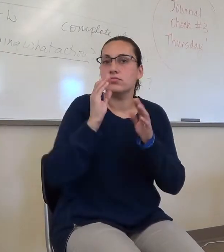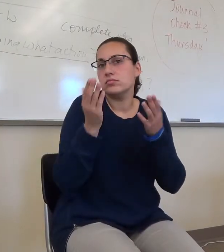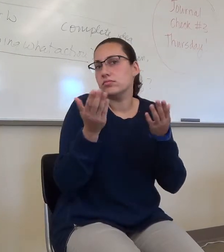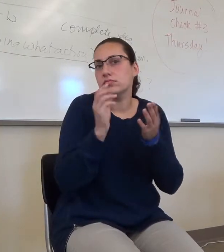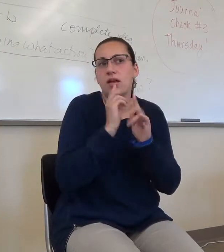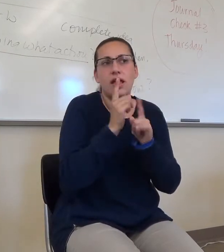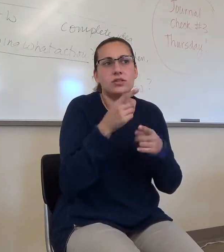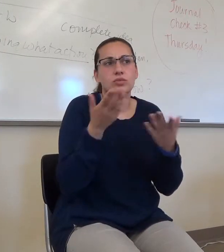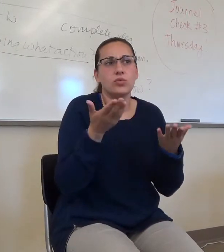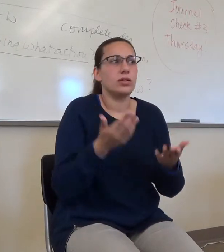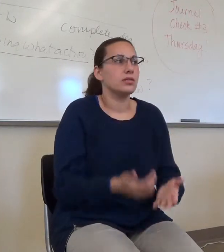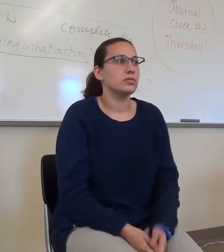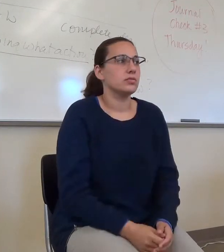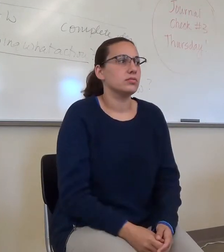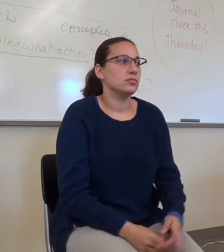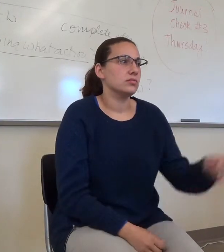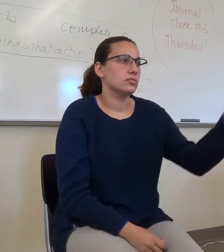For this play,